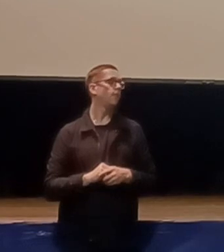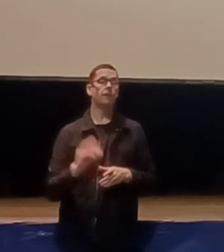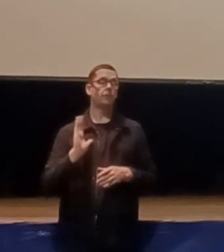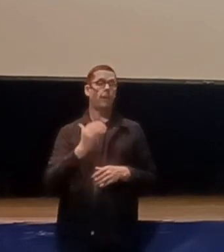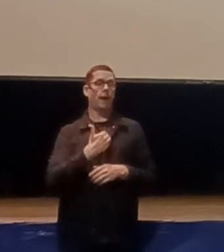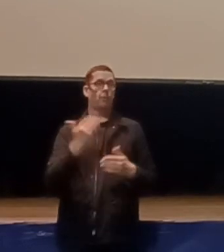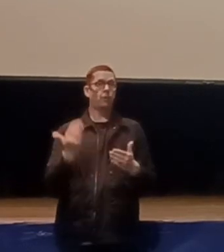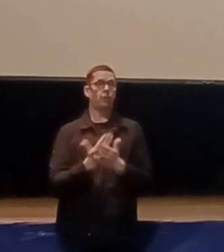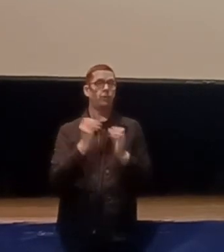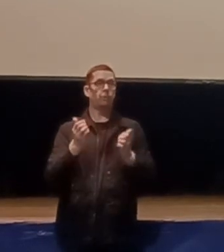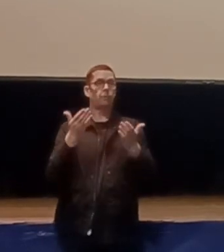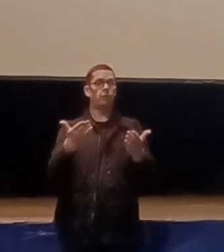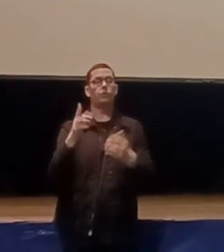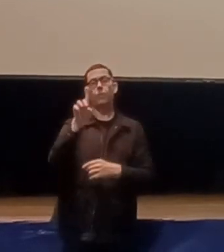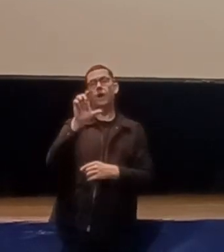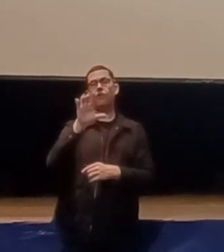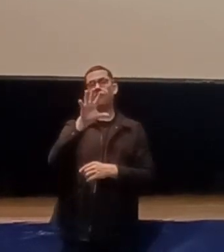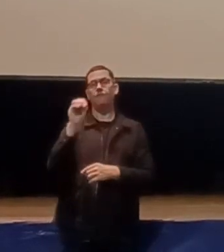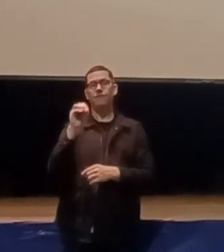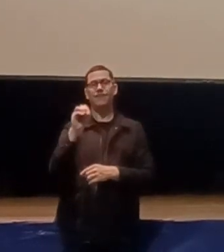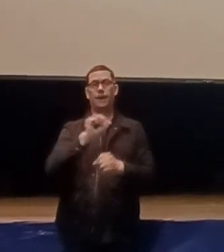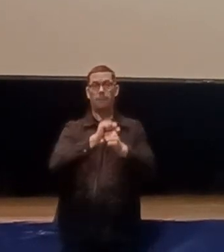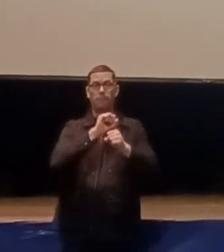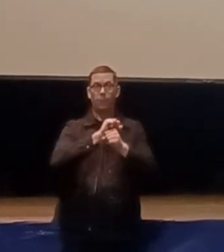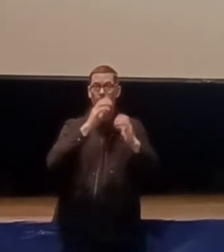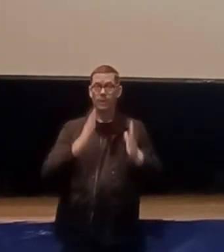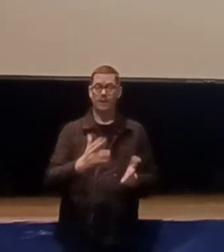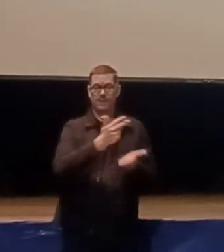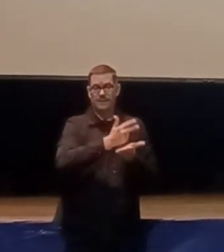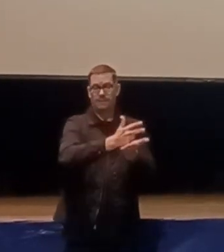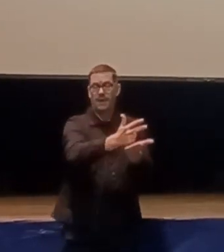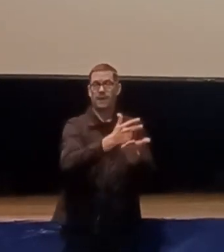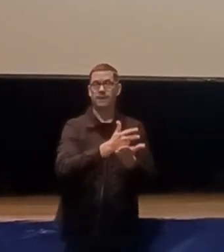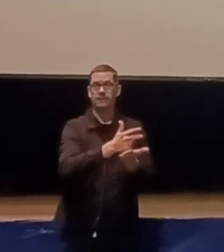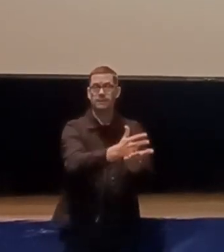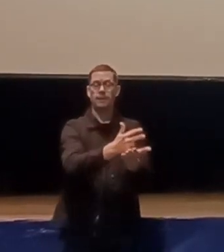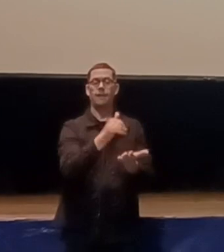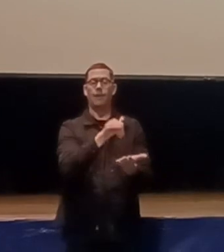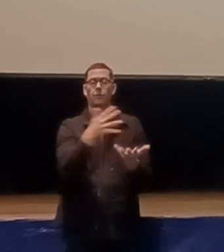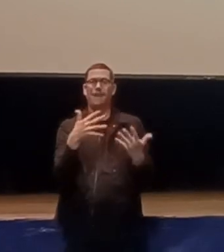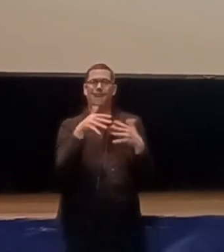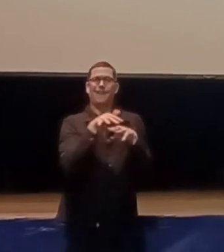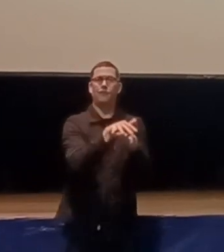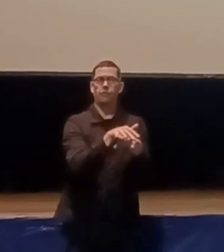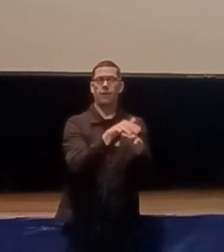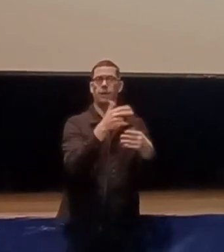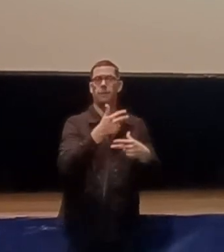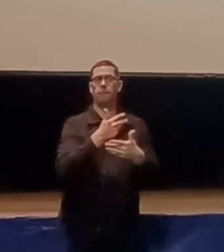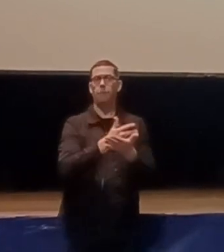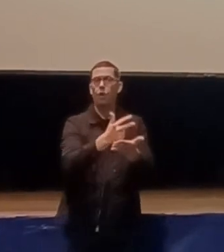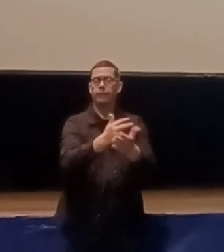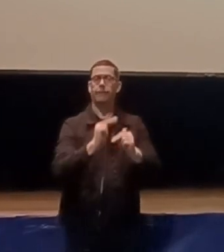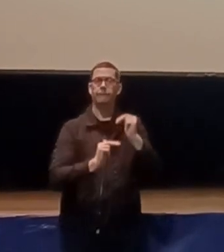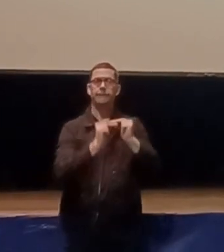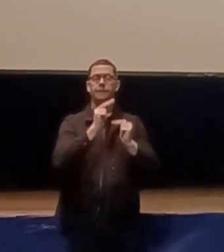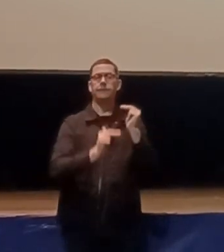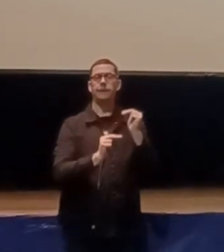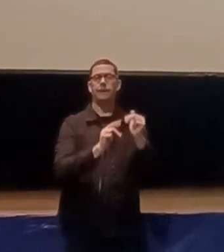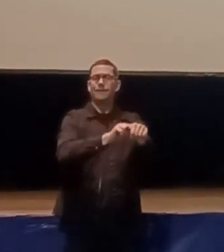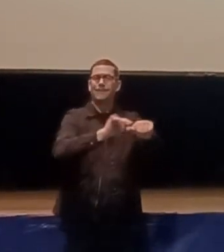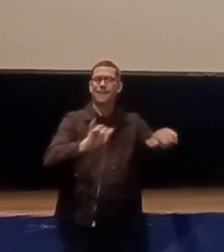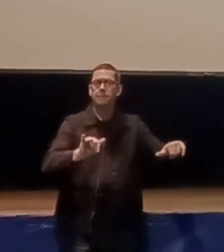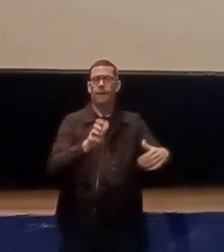that 150 employee spaces would be accommodated in an integrated parking facility that also meets the